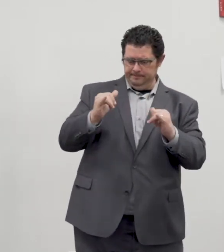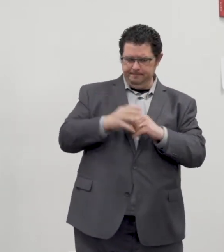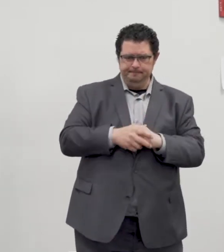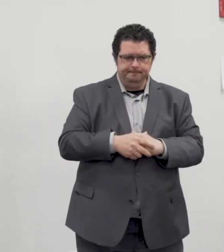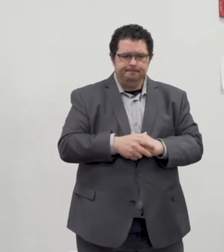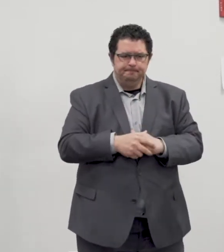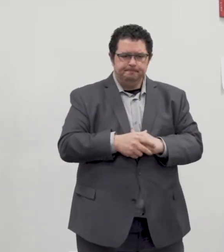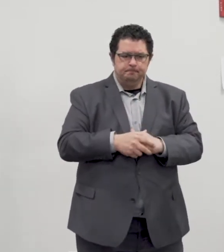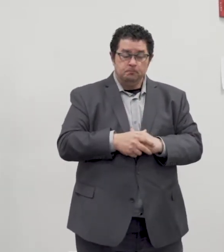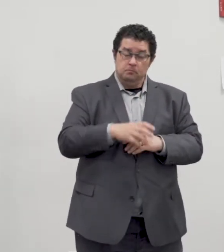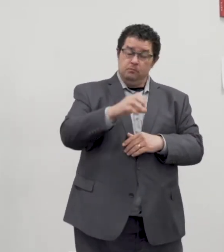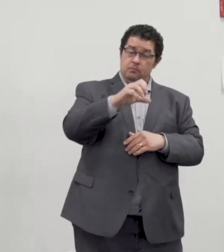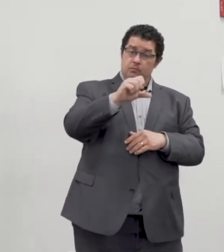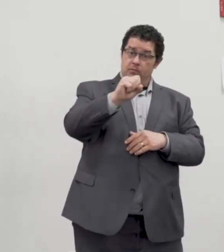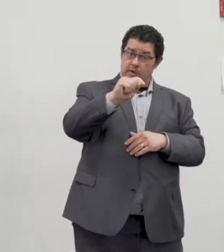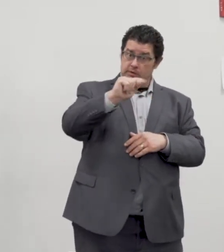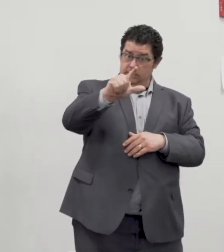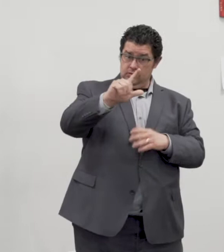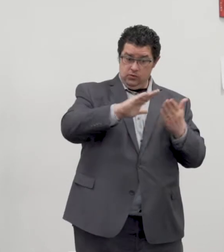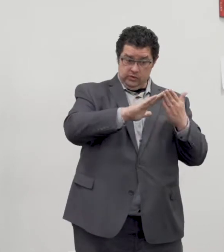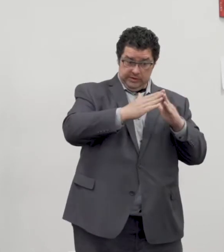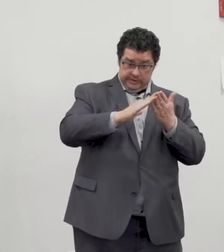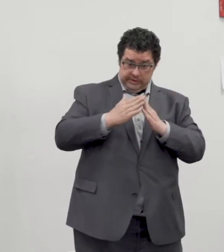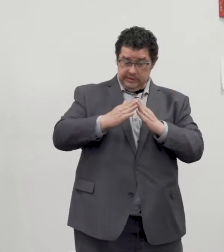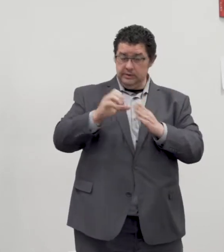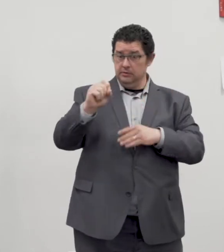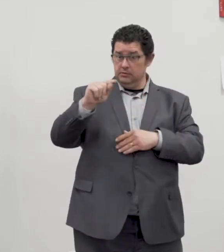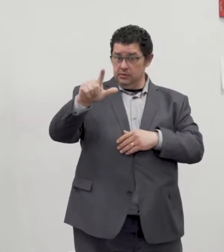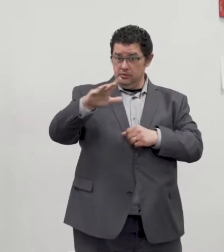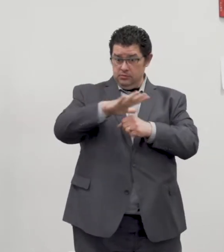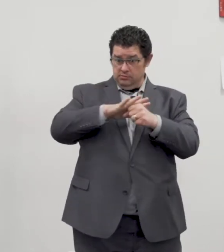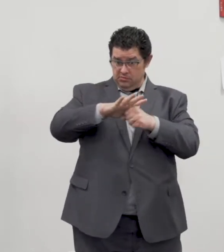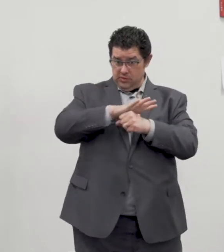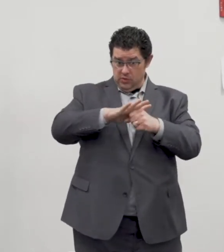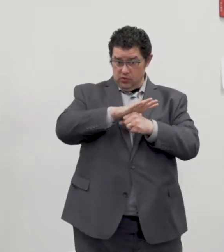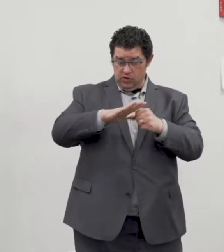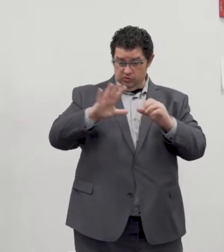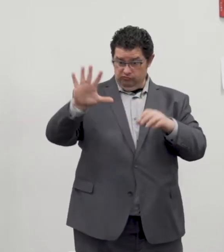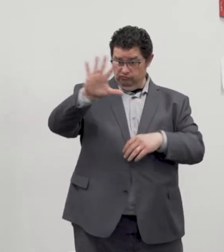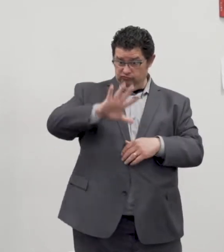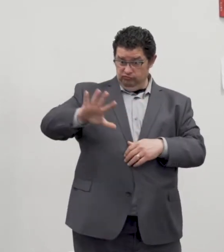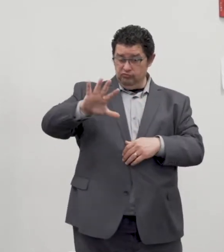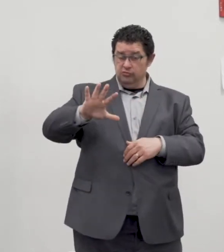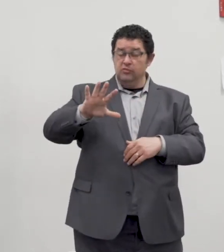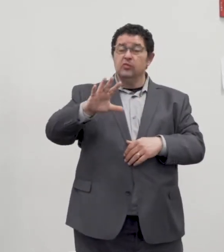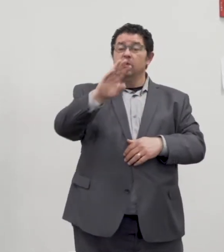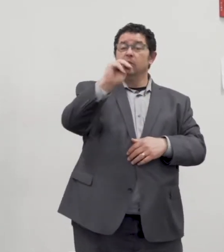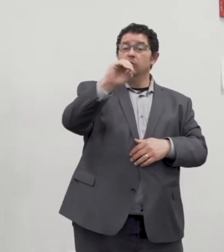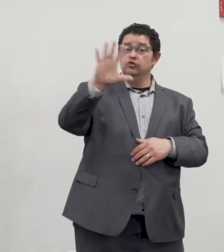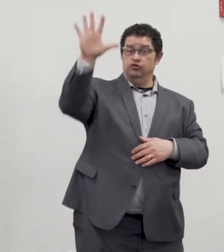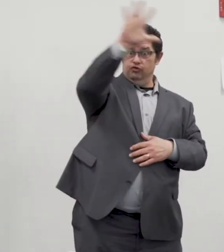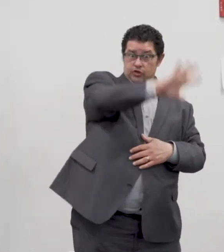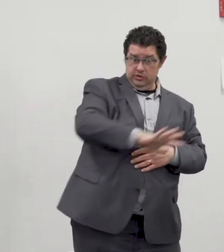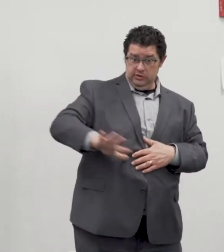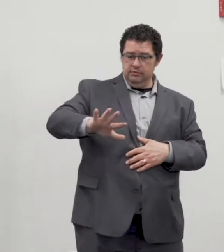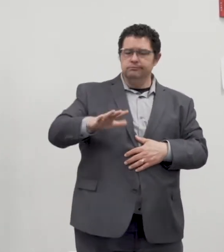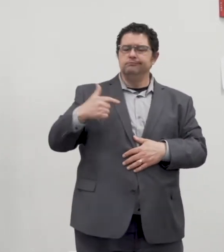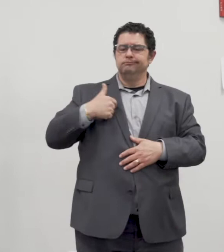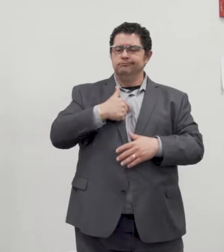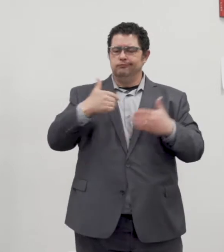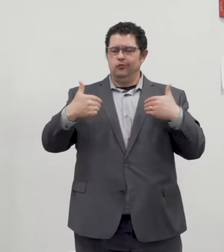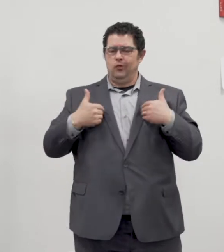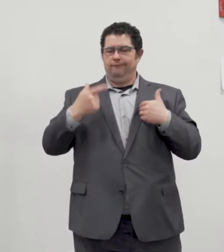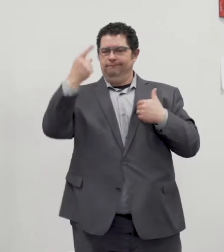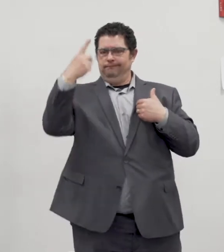Along with the city of St. Louis and St. Louis County, we have over half of the cases in the state of Missouri. I've spoken to the